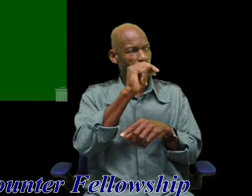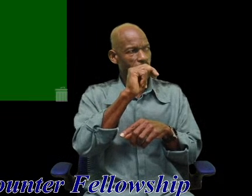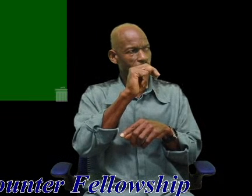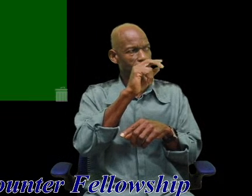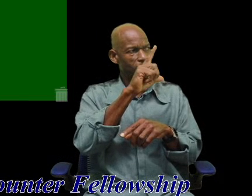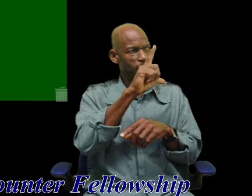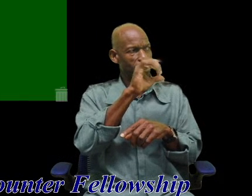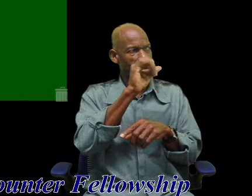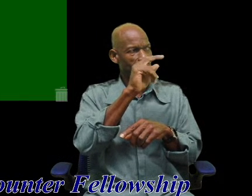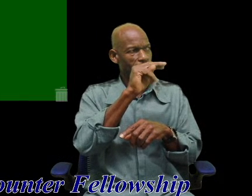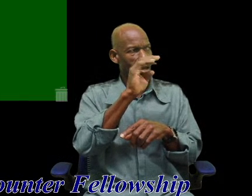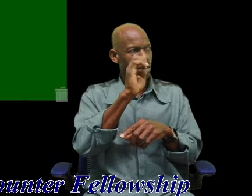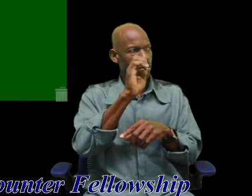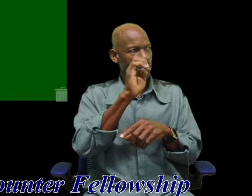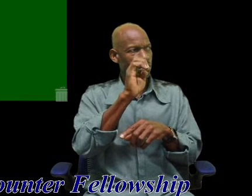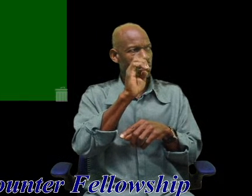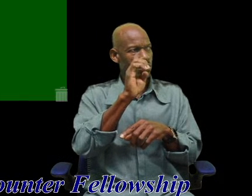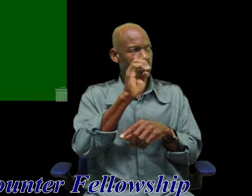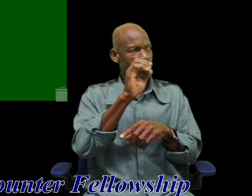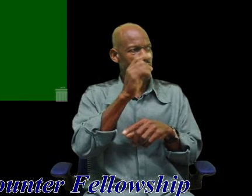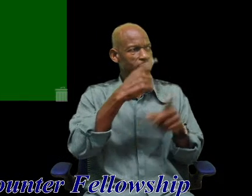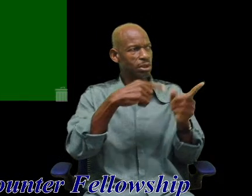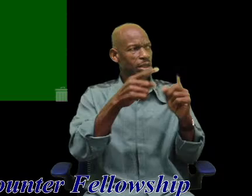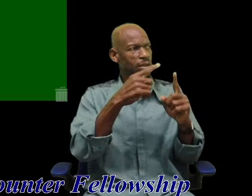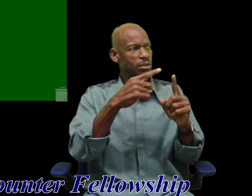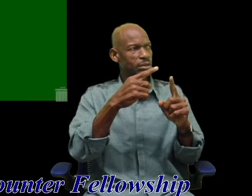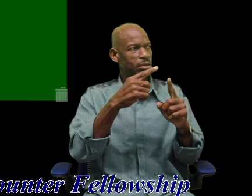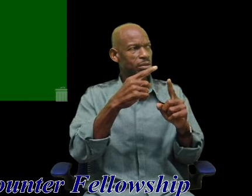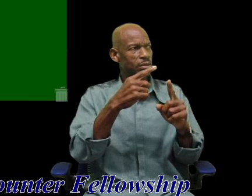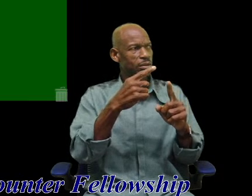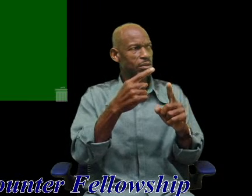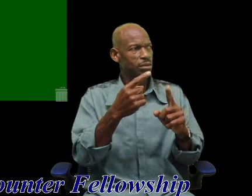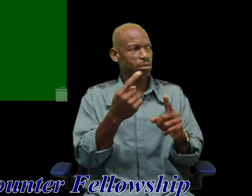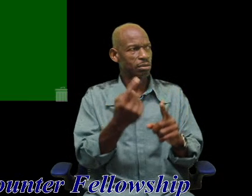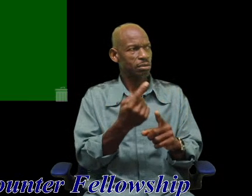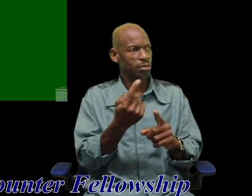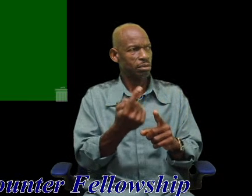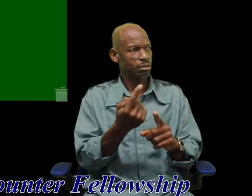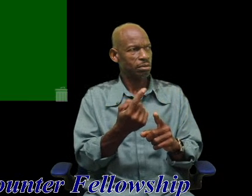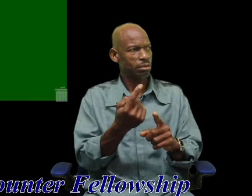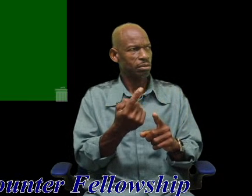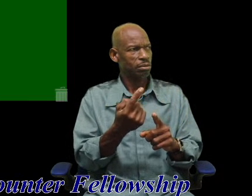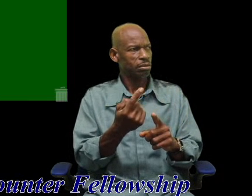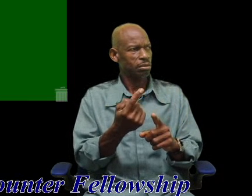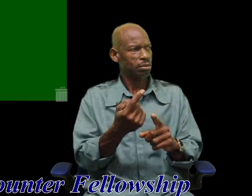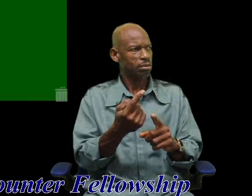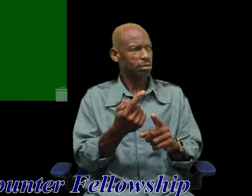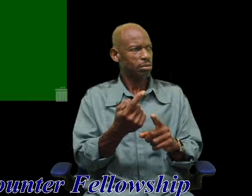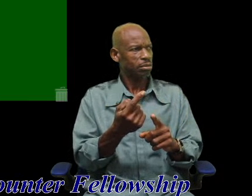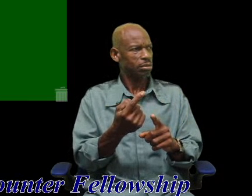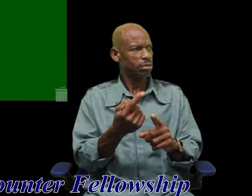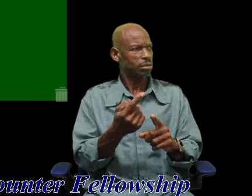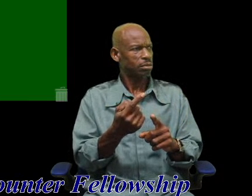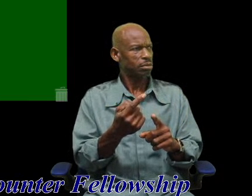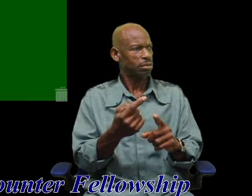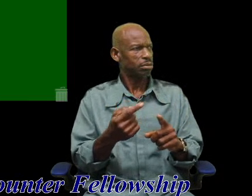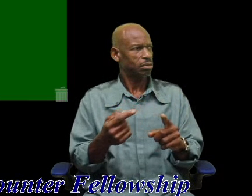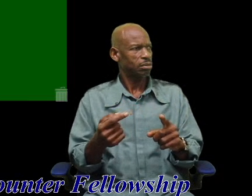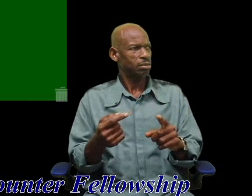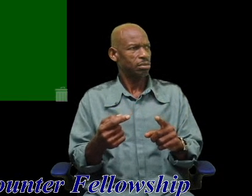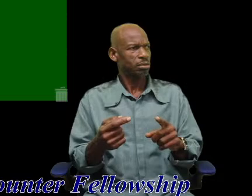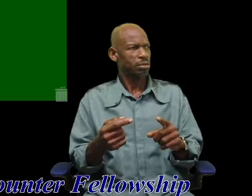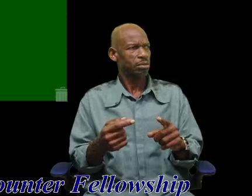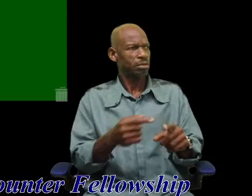sure you write what is on the screen, the date, and our topic today. We are doing focusing on